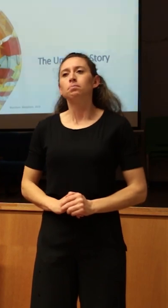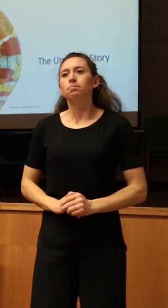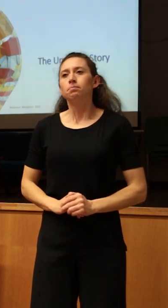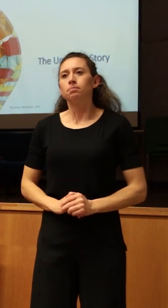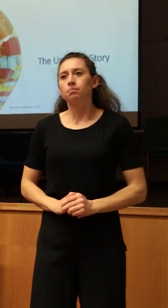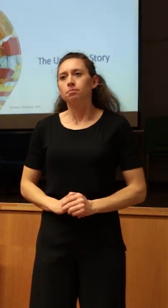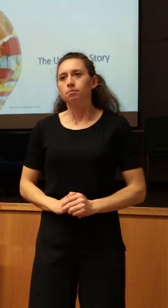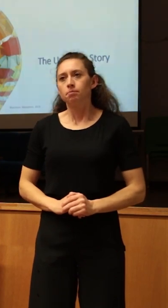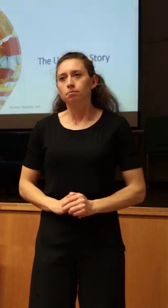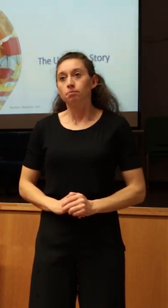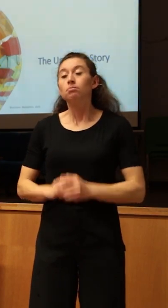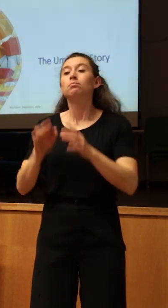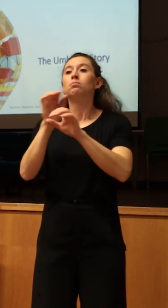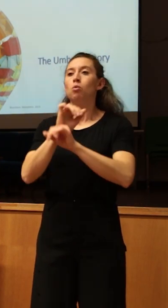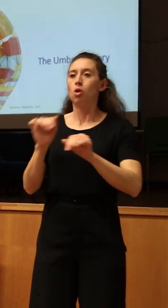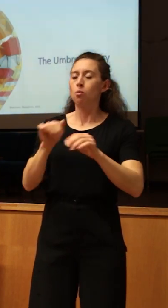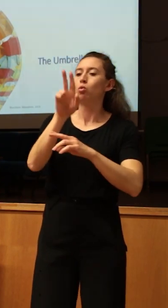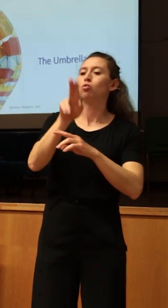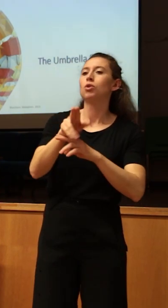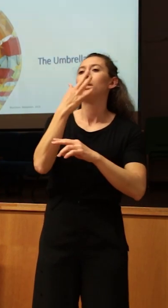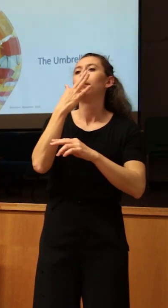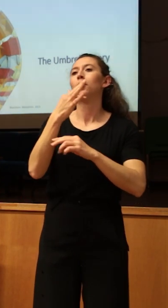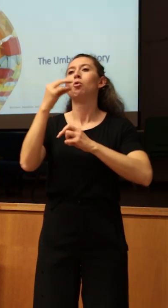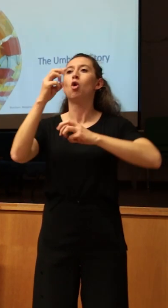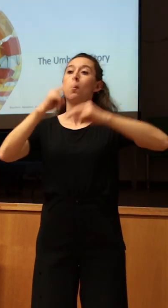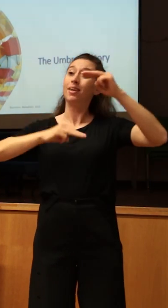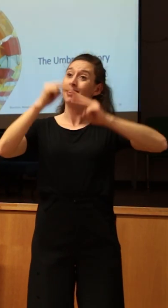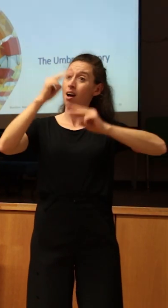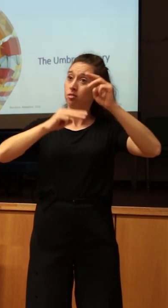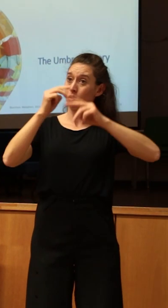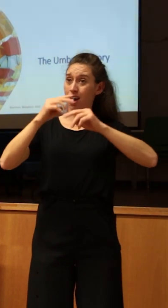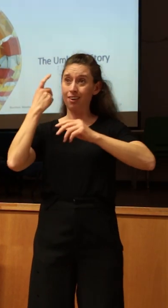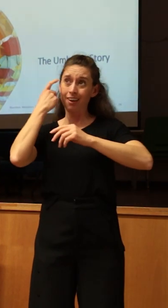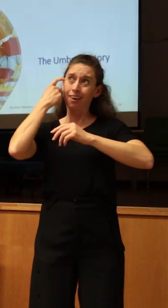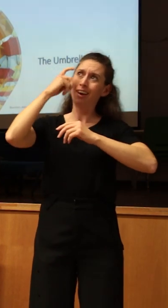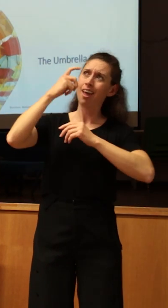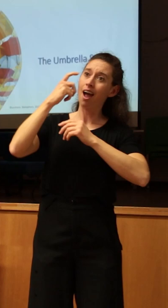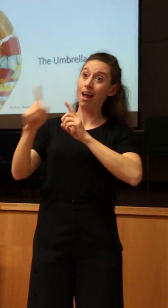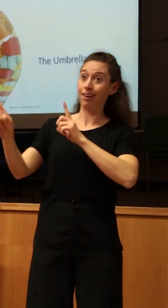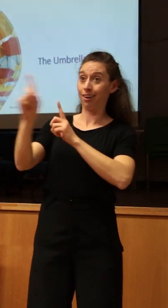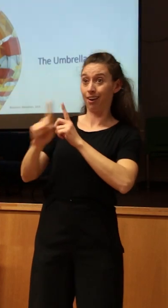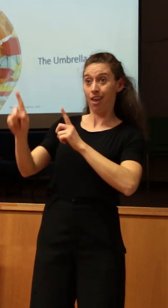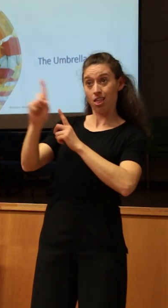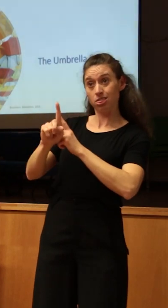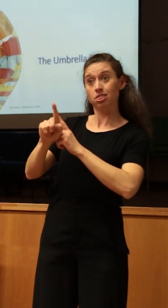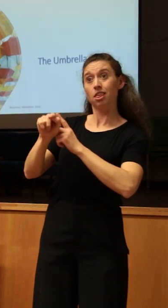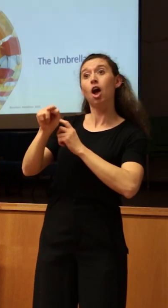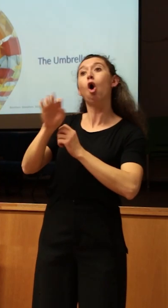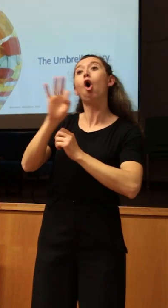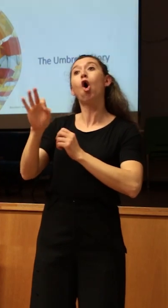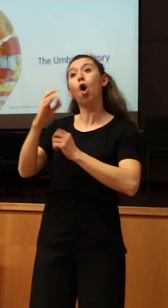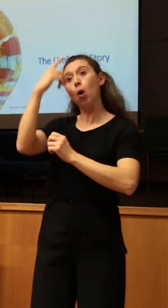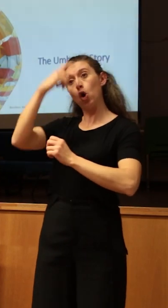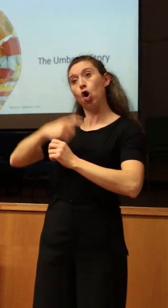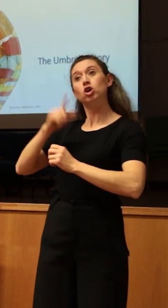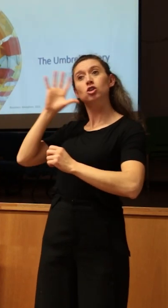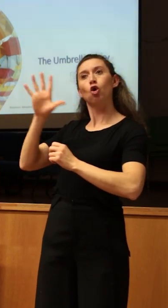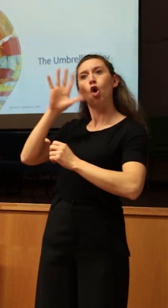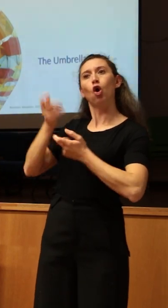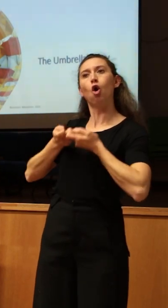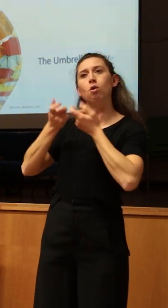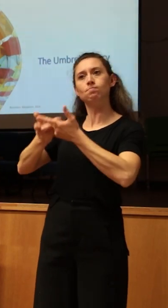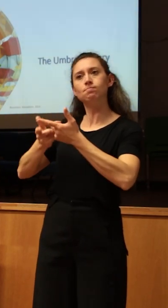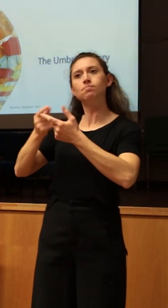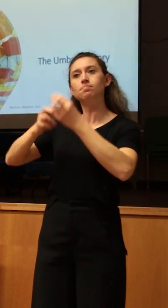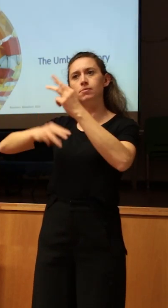therapist-generated metaphor. Y podemos usar las metáforas generadas por el paciente o cliente y las por el terapeuta. And then we induce